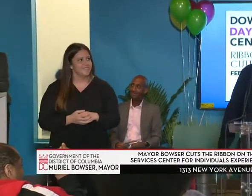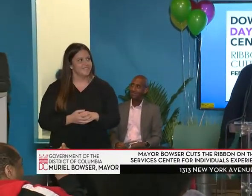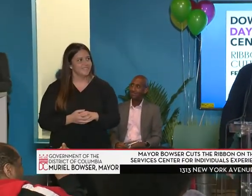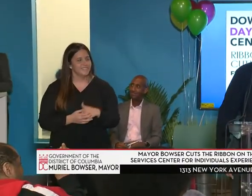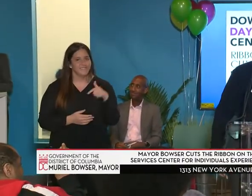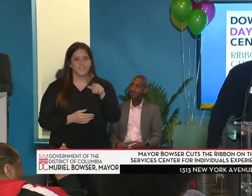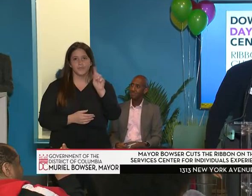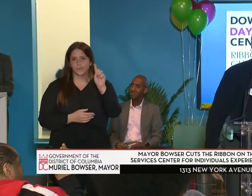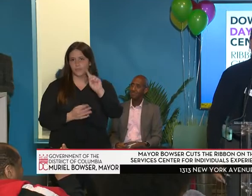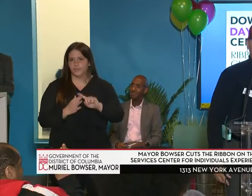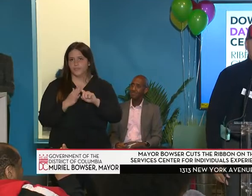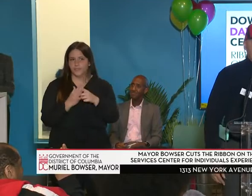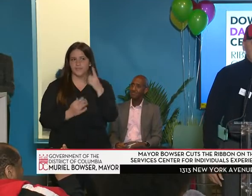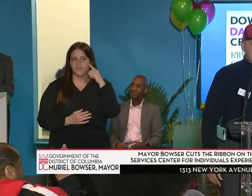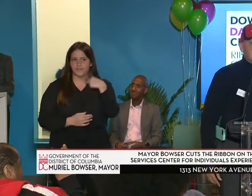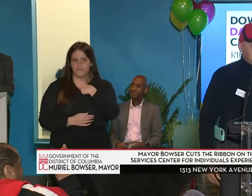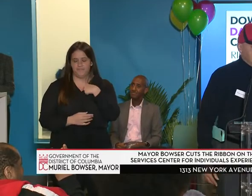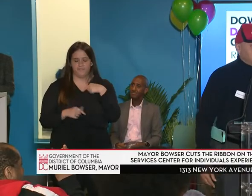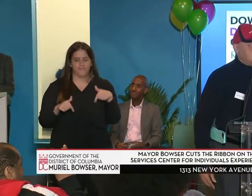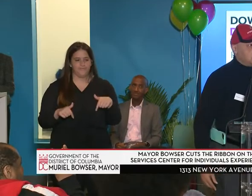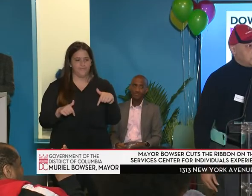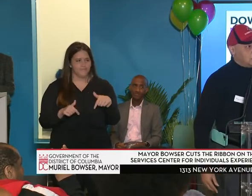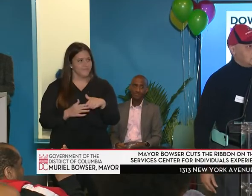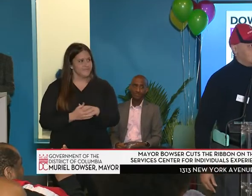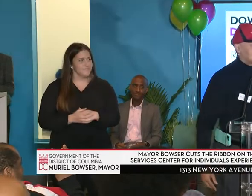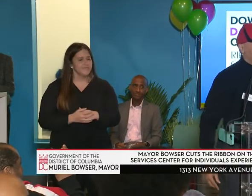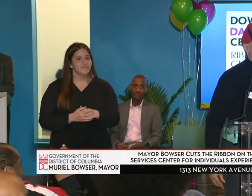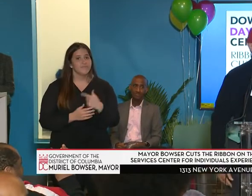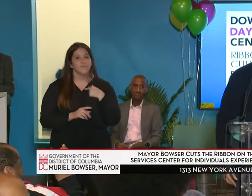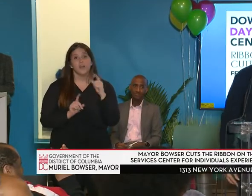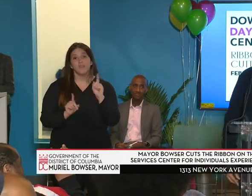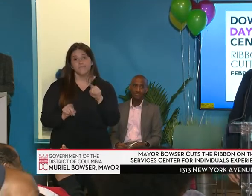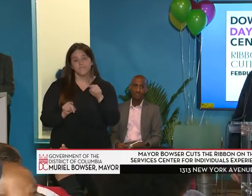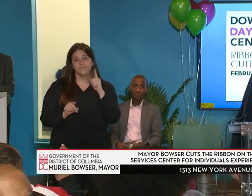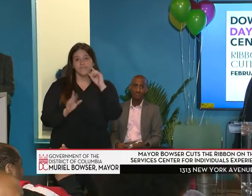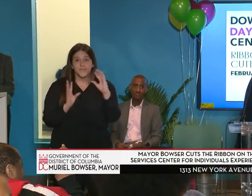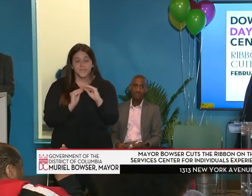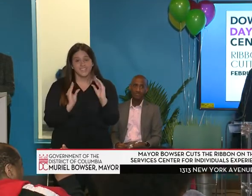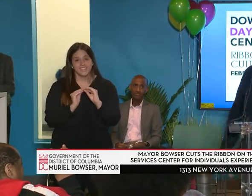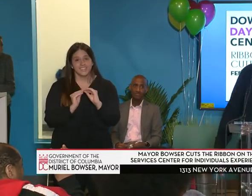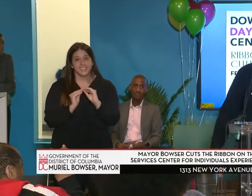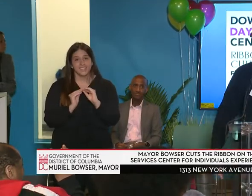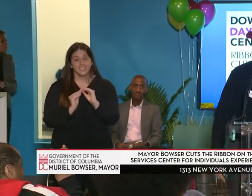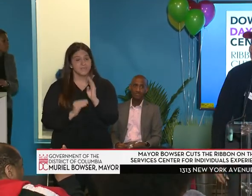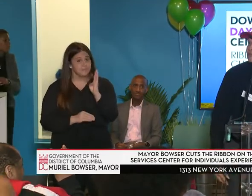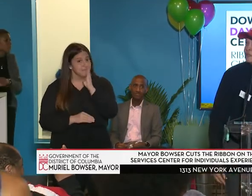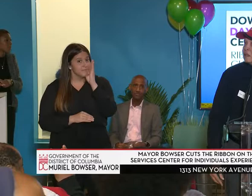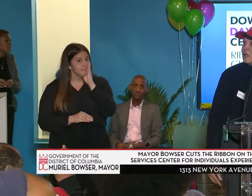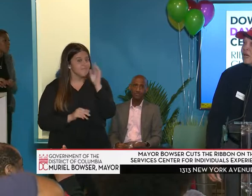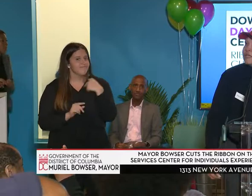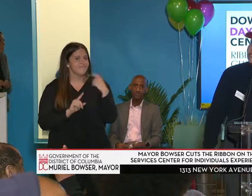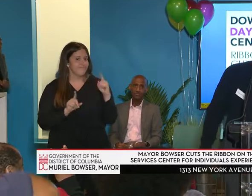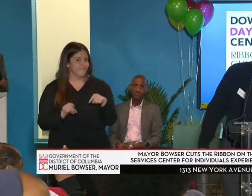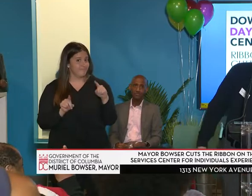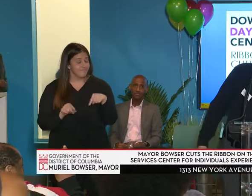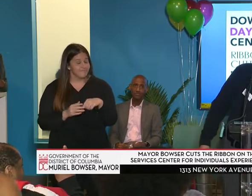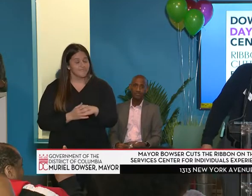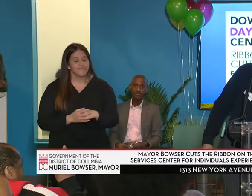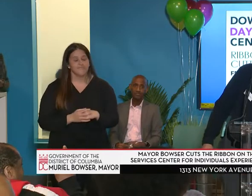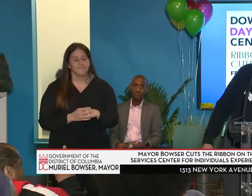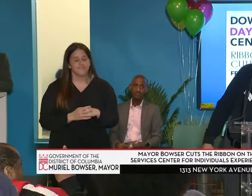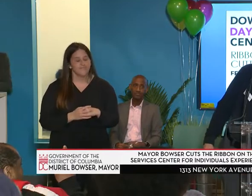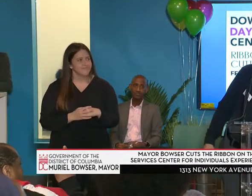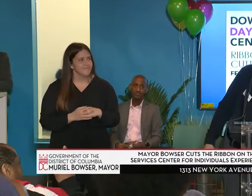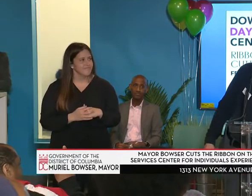Because this is where it started for me. I used to come here for meetings. I used to come here for breakfast. I used to come